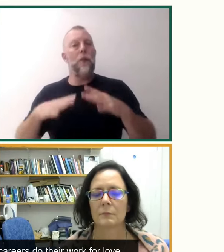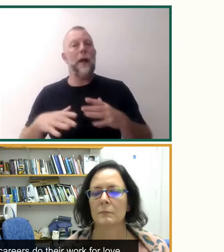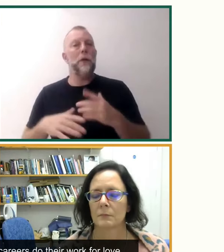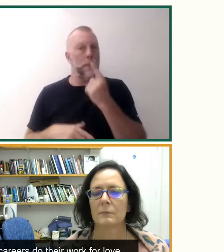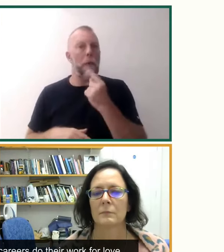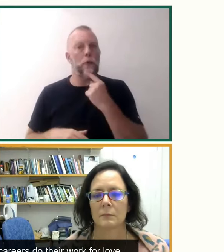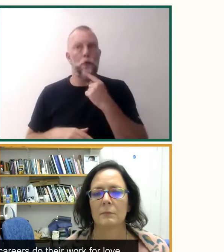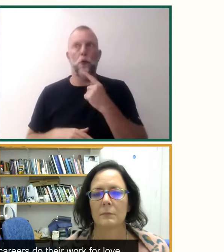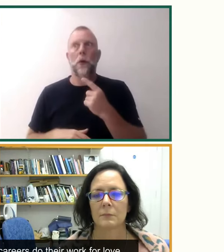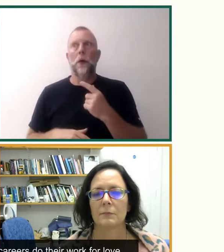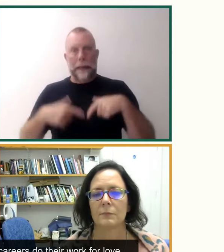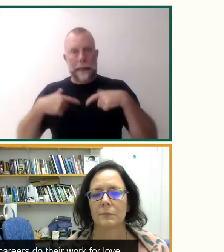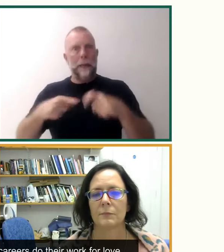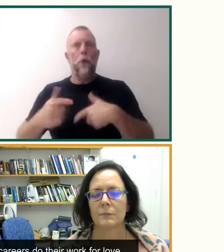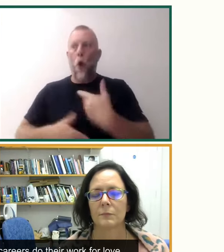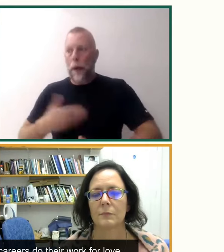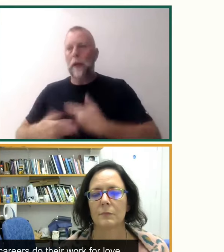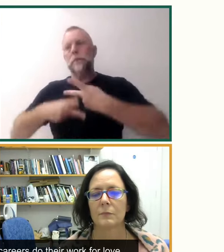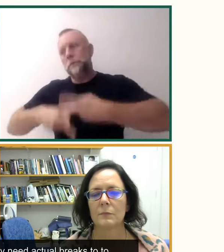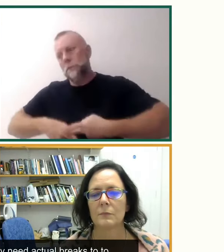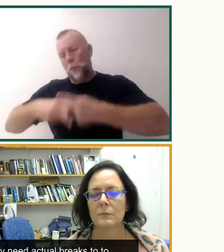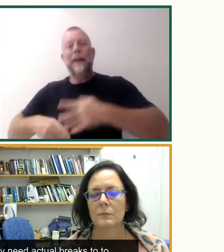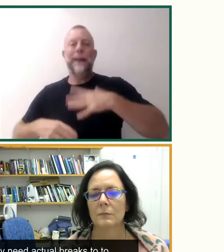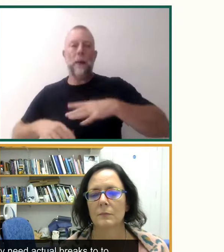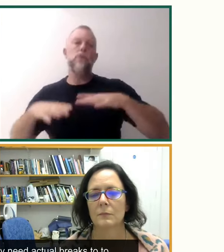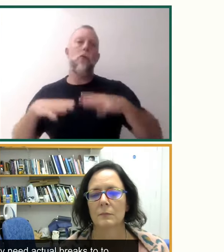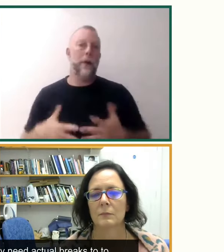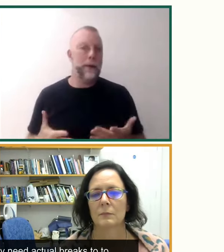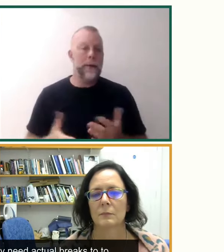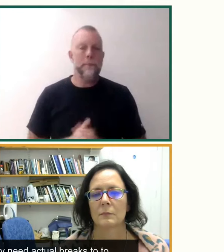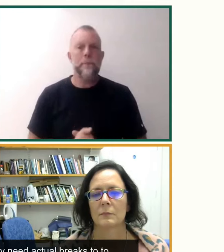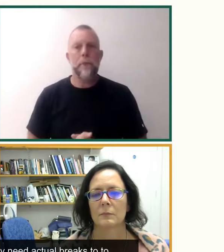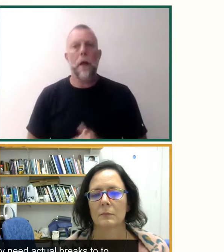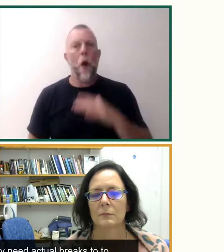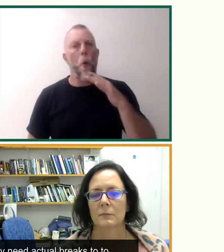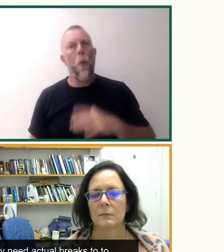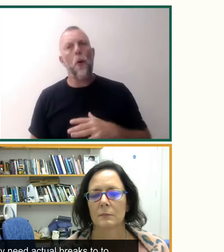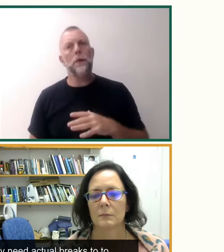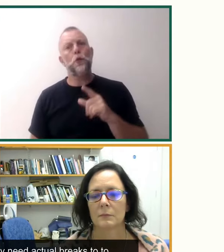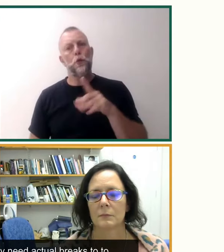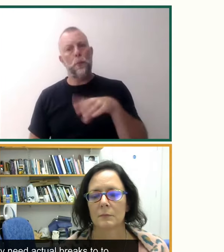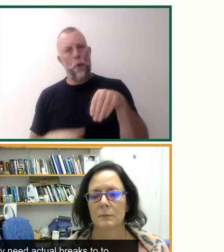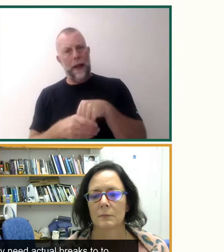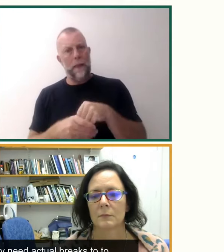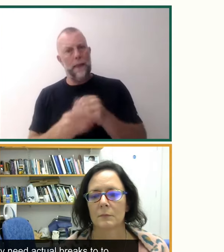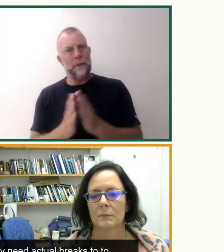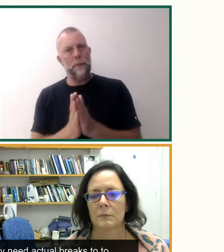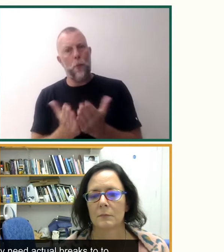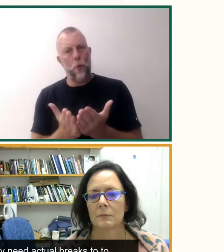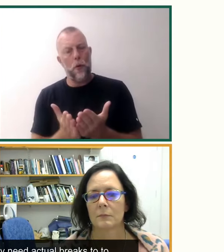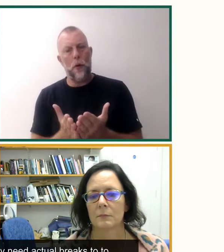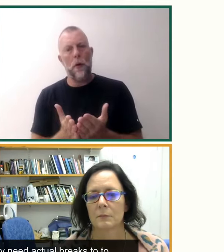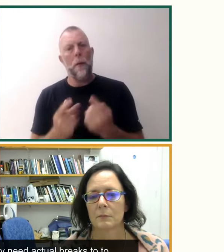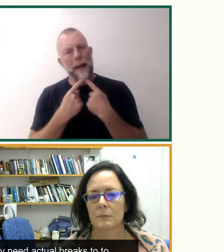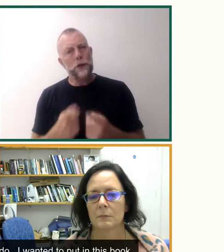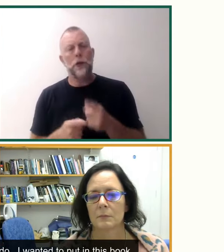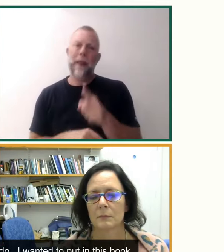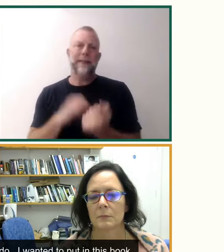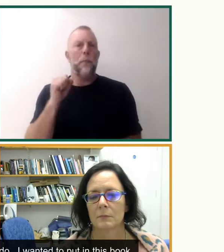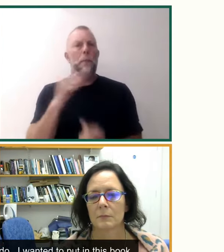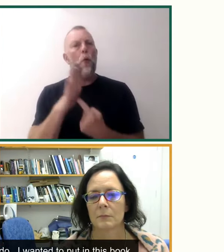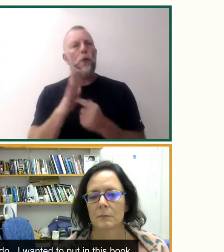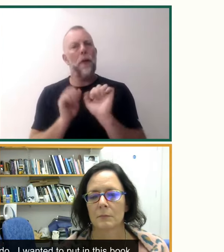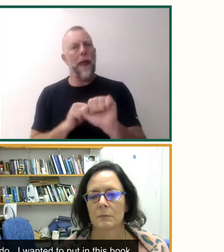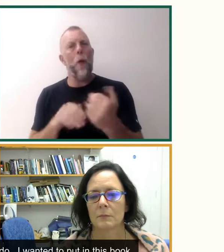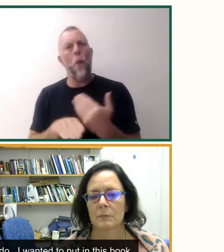go on doing what they do. And I wanted to put in this book a little mention of how vital that work is, but also